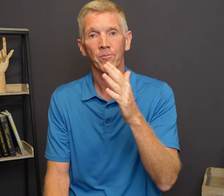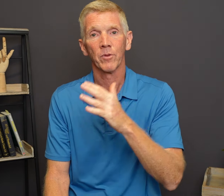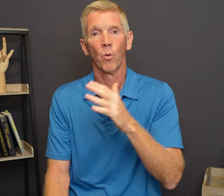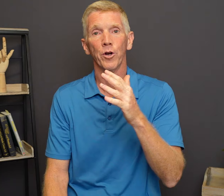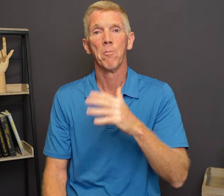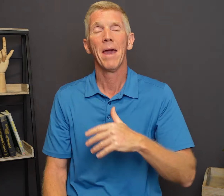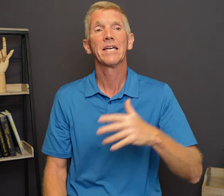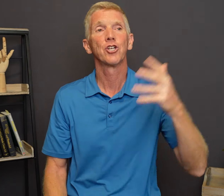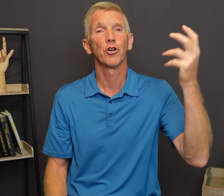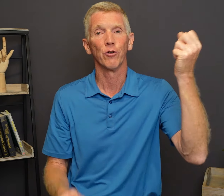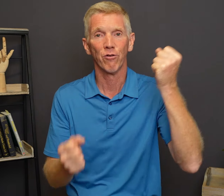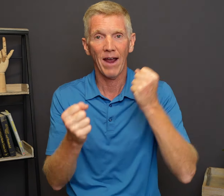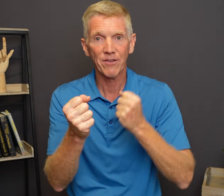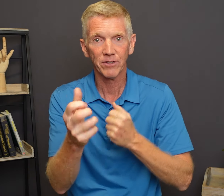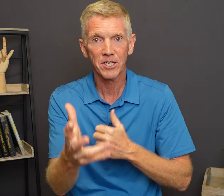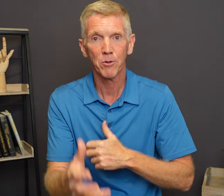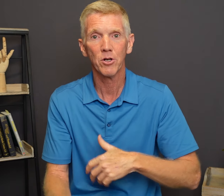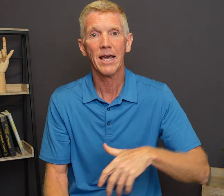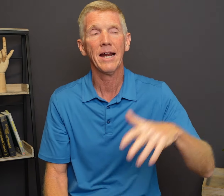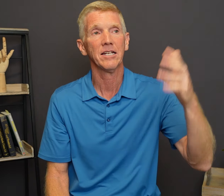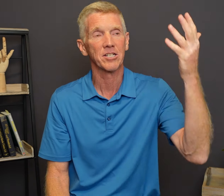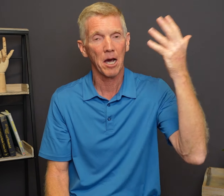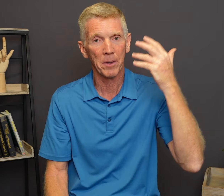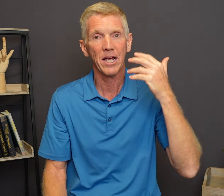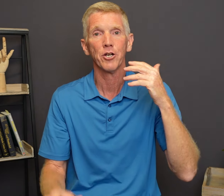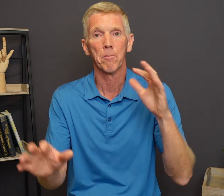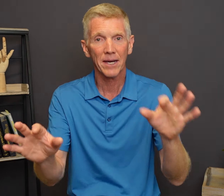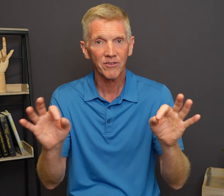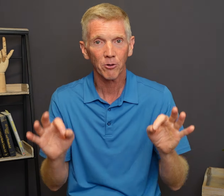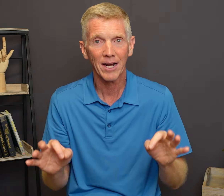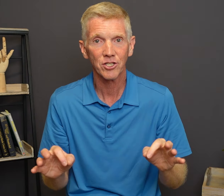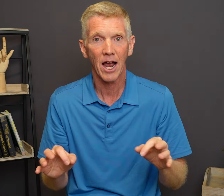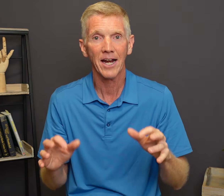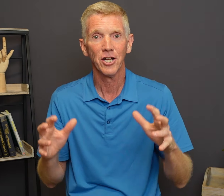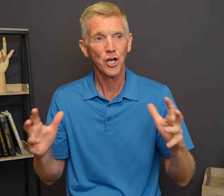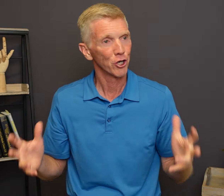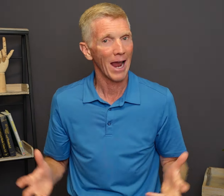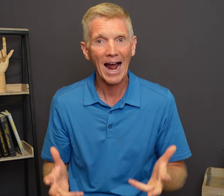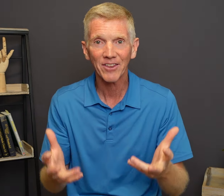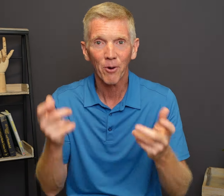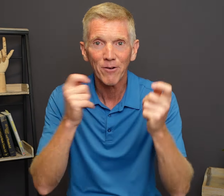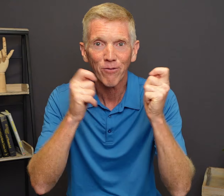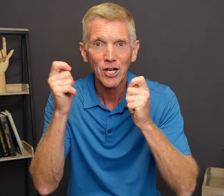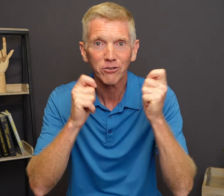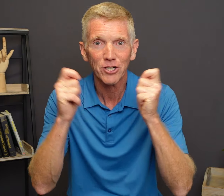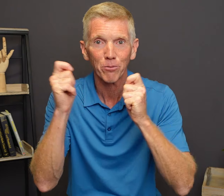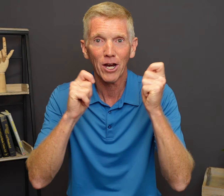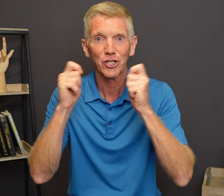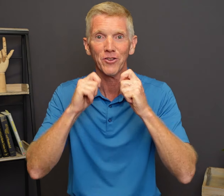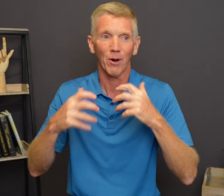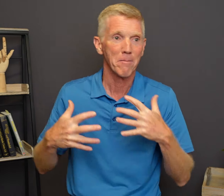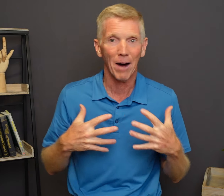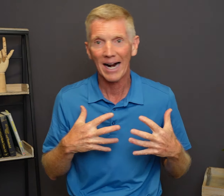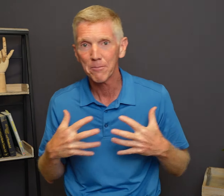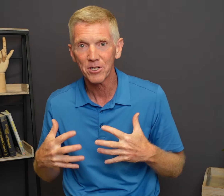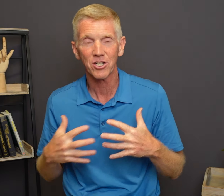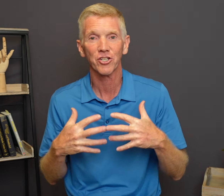where you're making sure you're faithfully communicating, it's coming in, you're picking the right sign, you're adding the right facial expression, the right body position, the